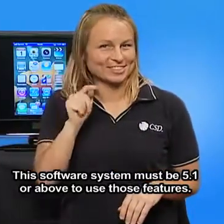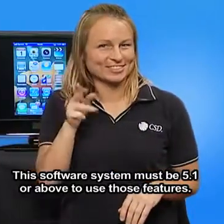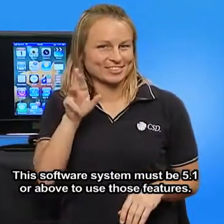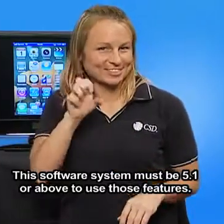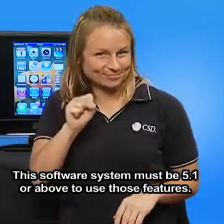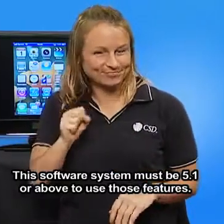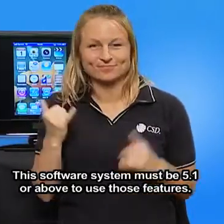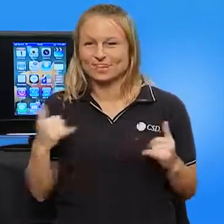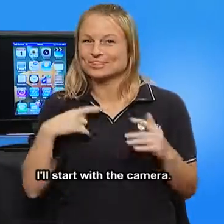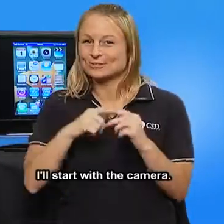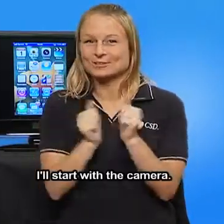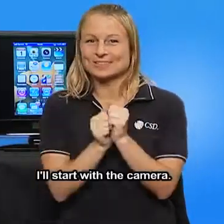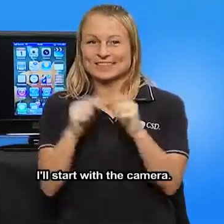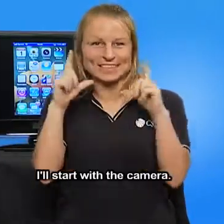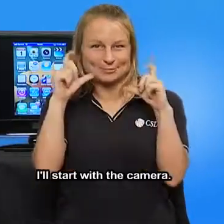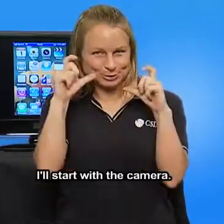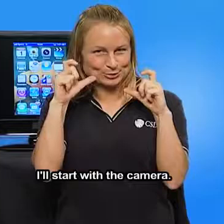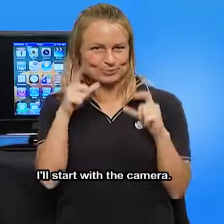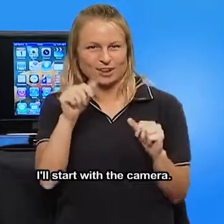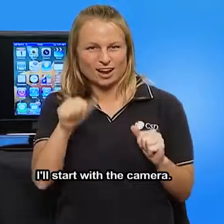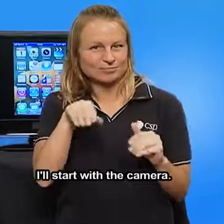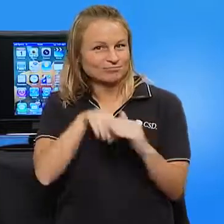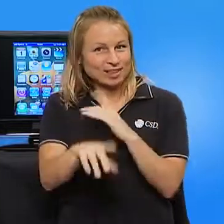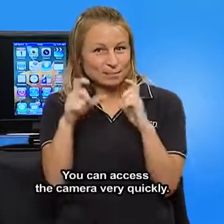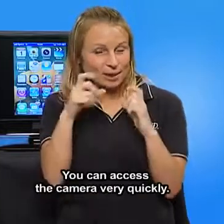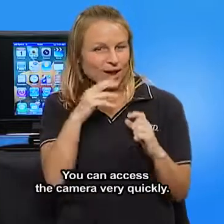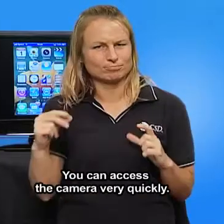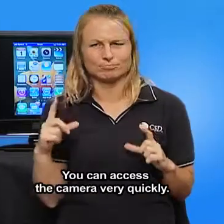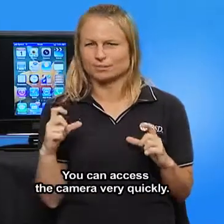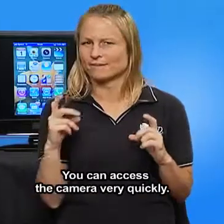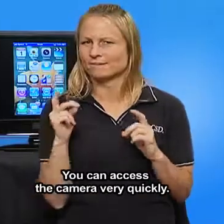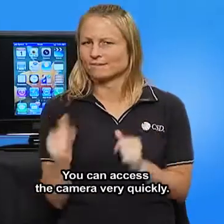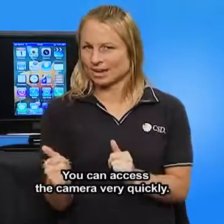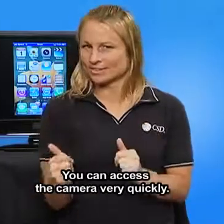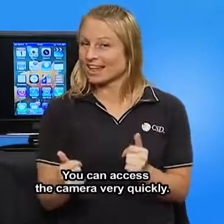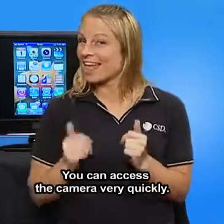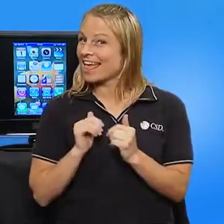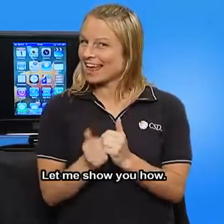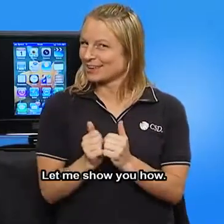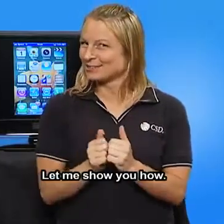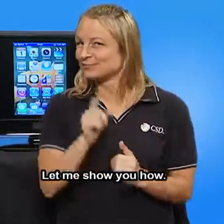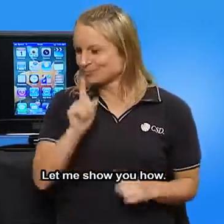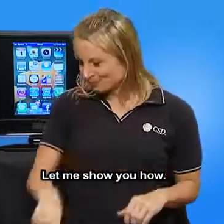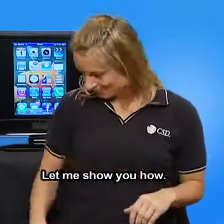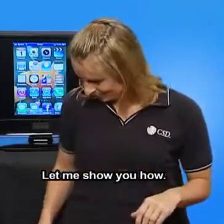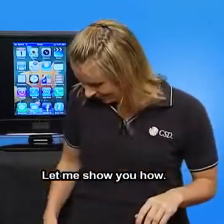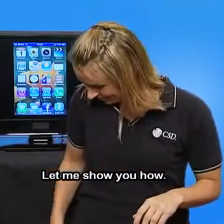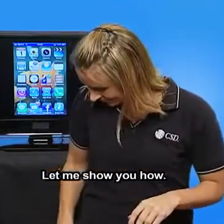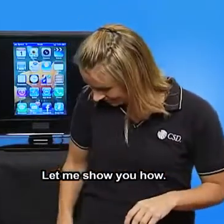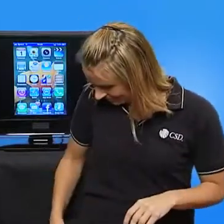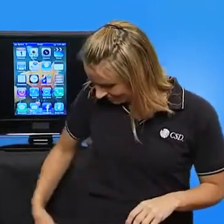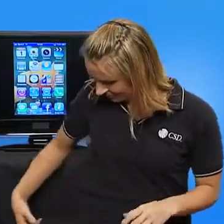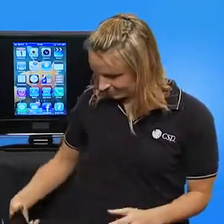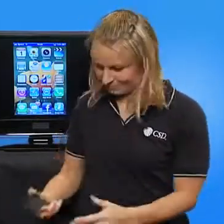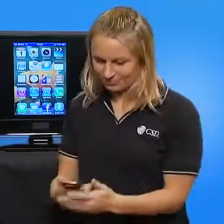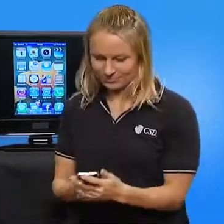features. I'll start with the camera. You can access the camera very quickly. Let me show you how.